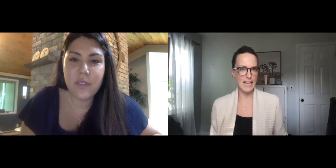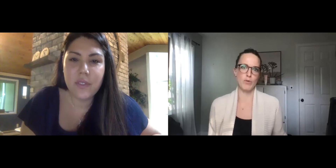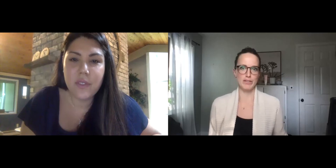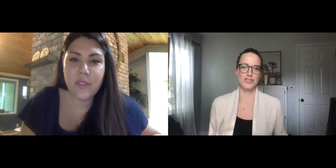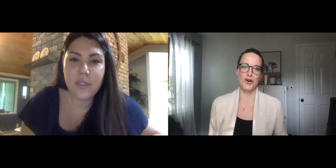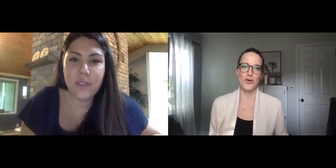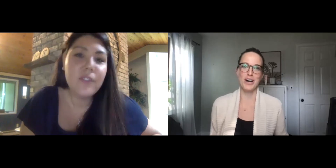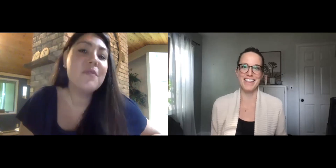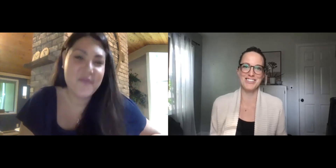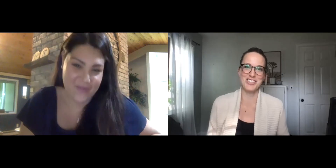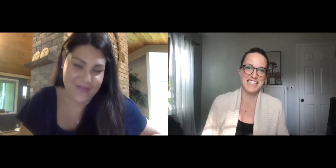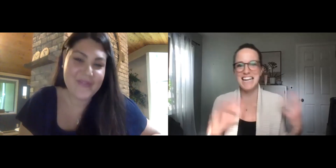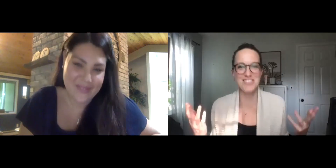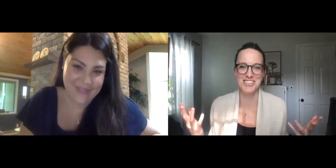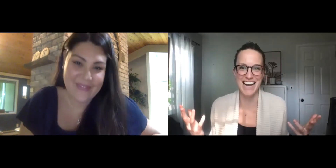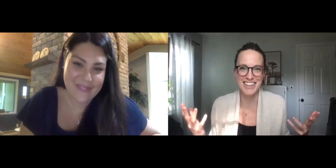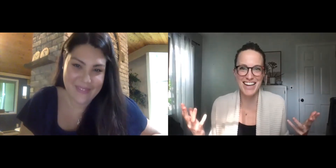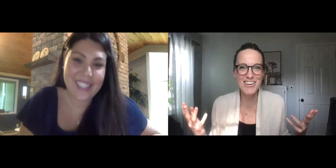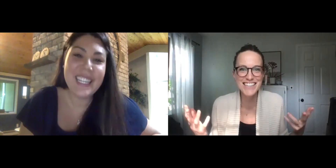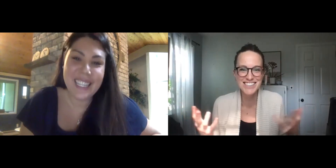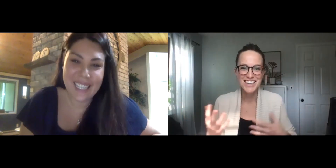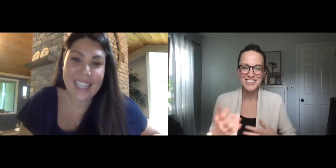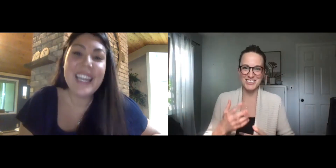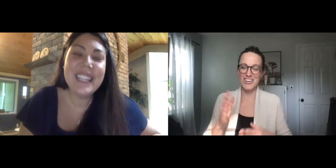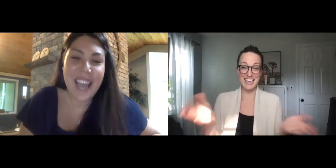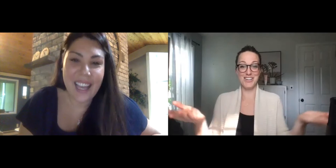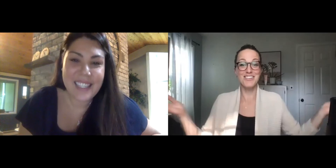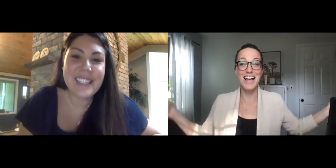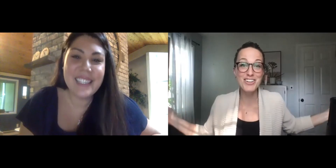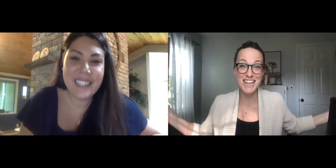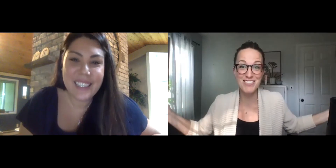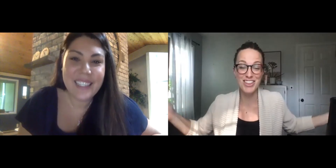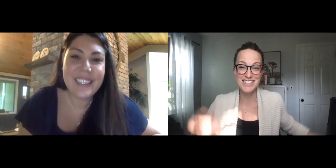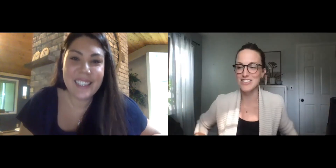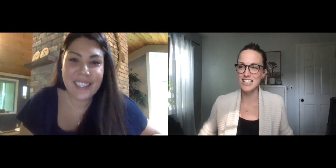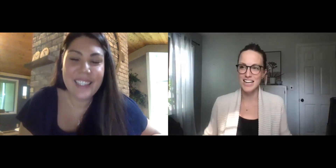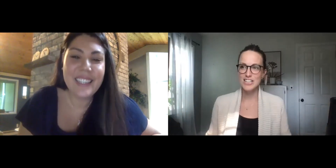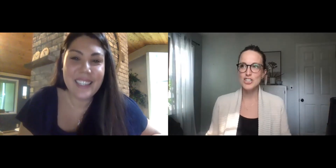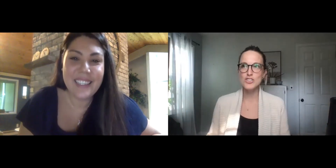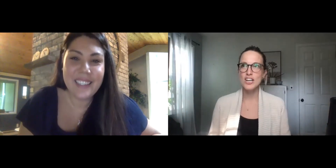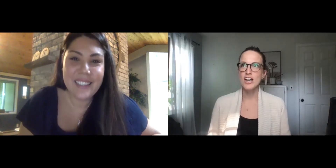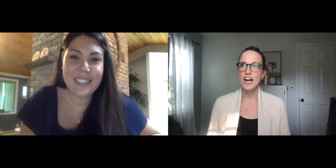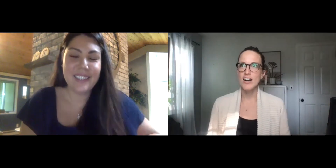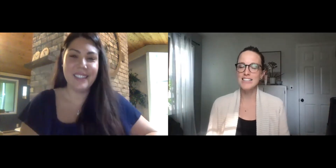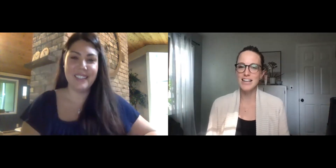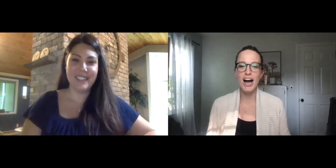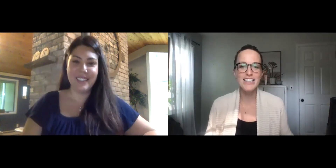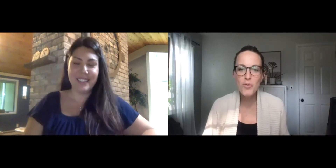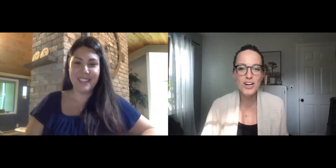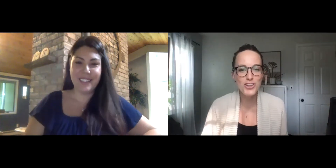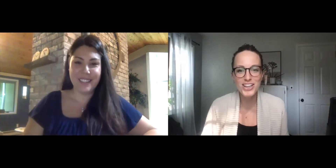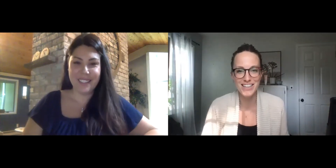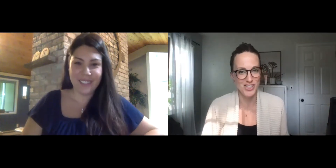not a language. So I think it's just English Sign Language. Okay, so I'm glad that you're talking about this, because I was like, she goes, I said,